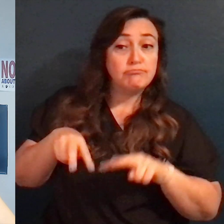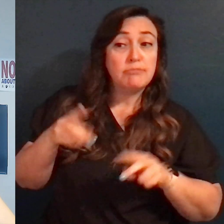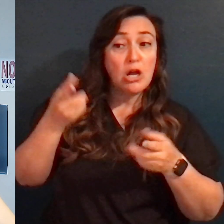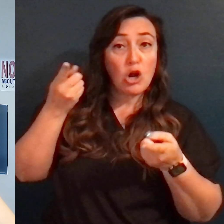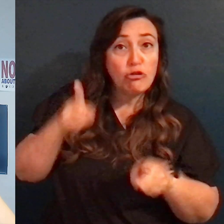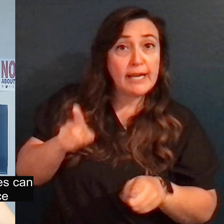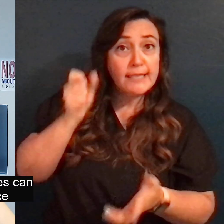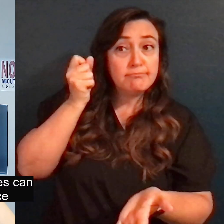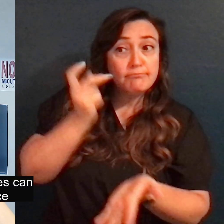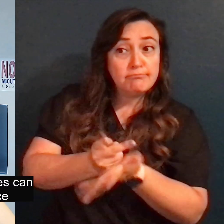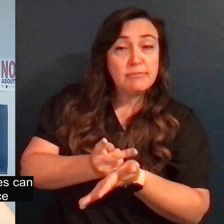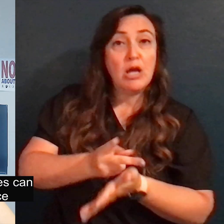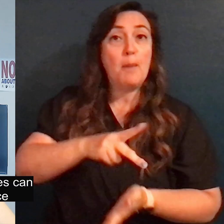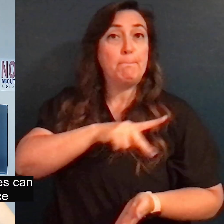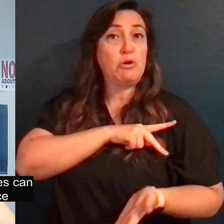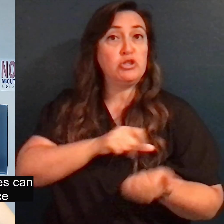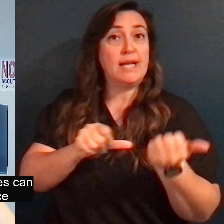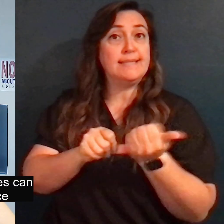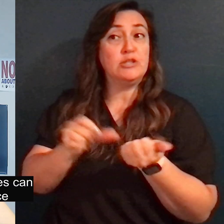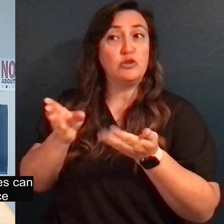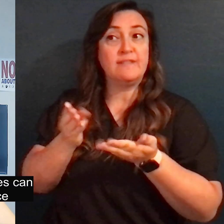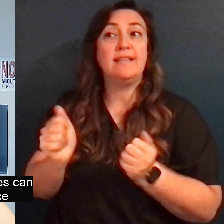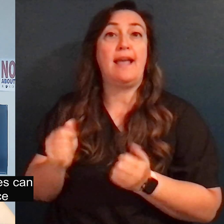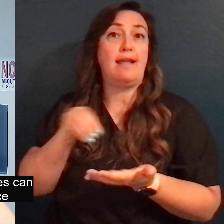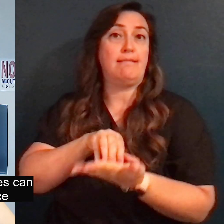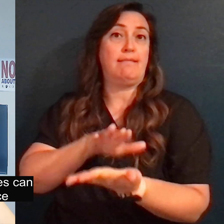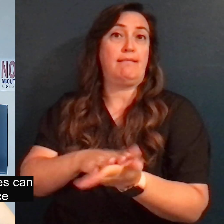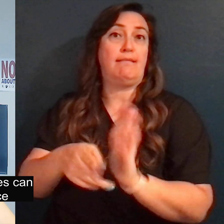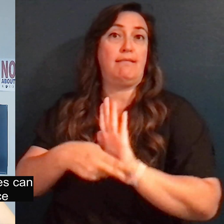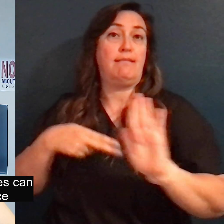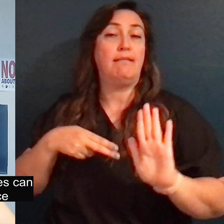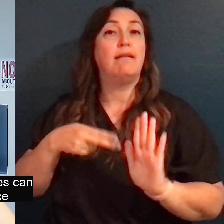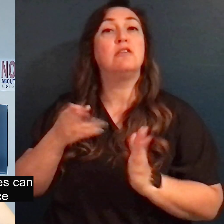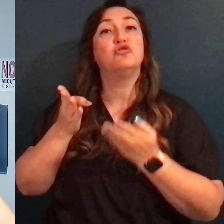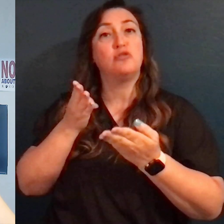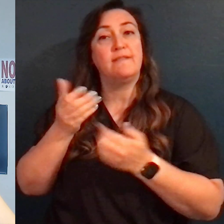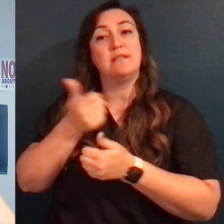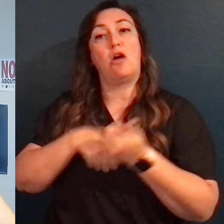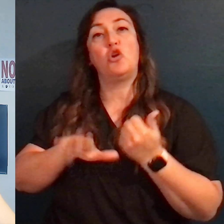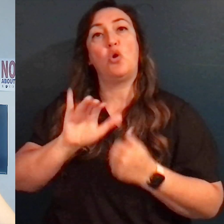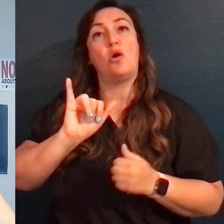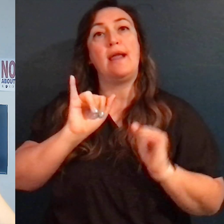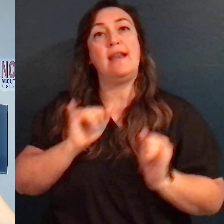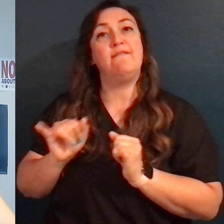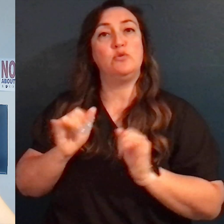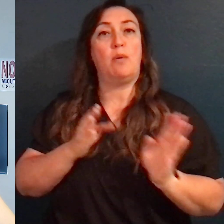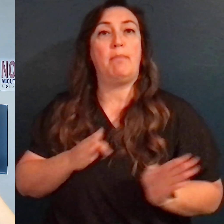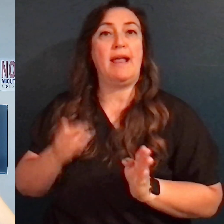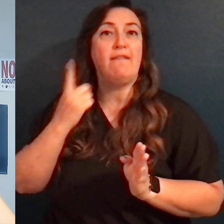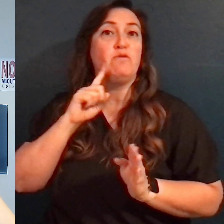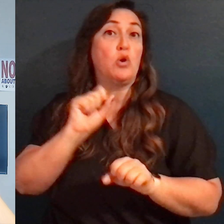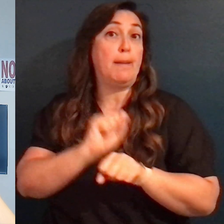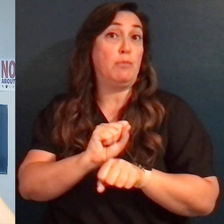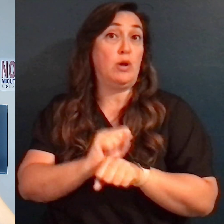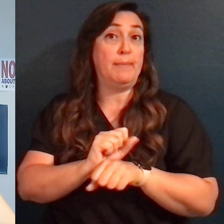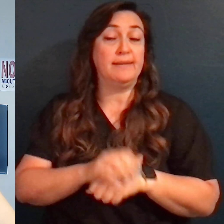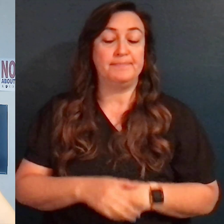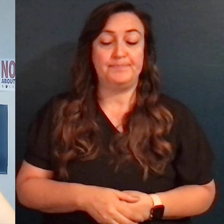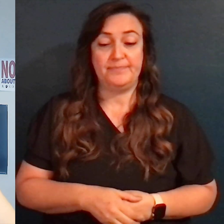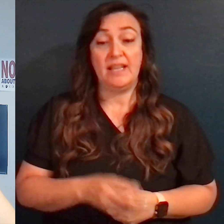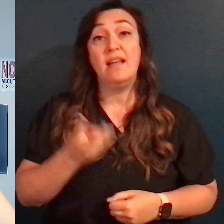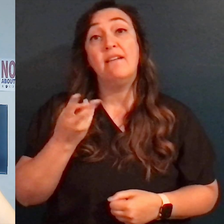agrees, personal assistance services can be included as a service in your individualized plan for employment.